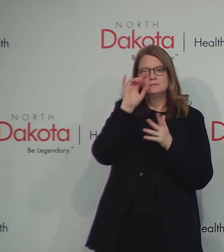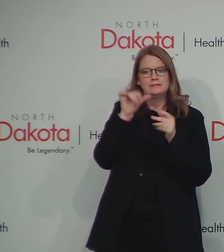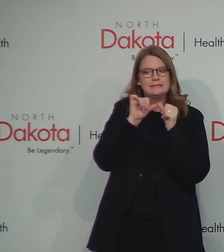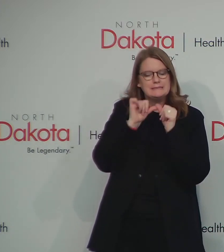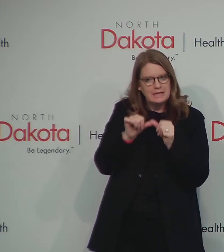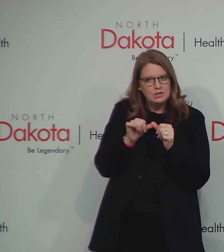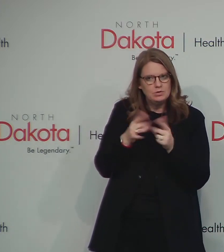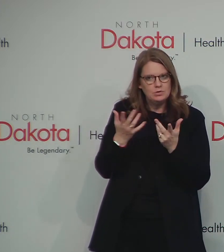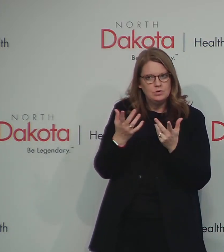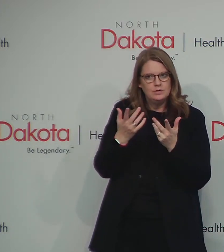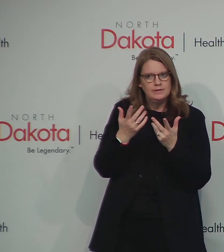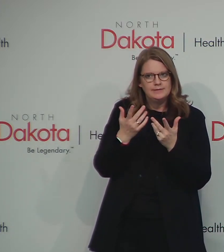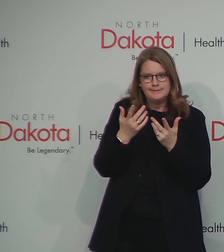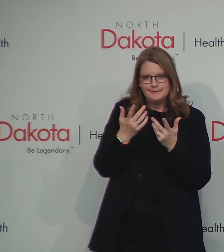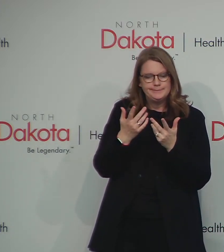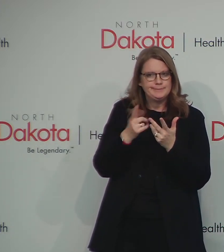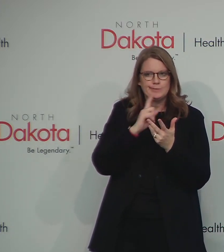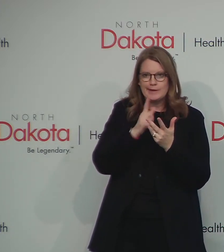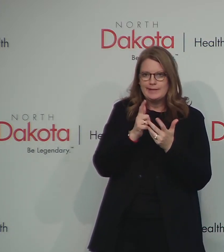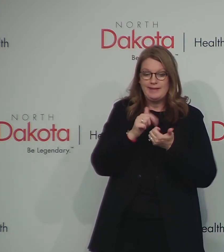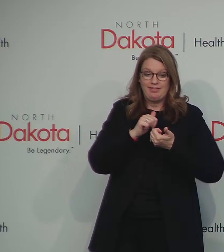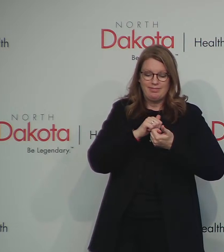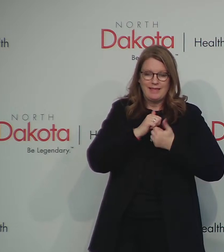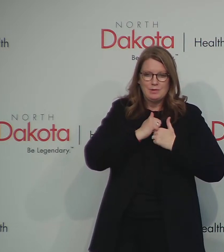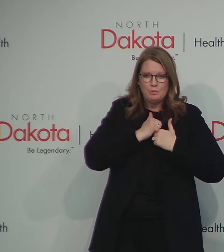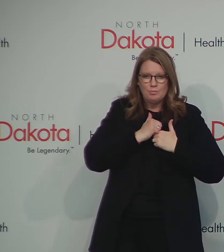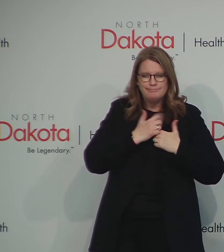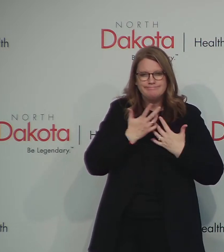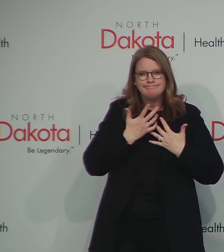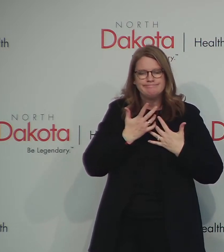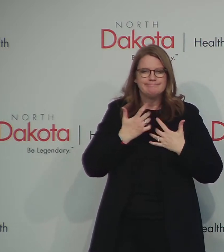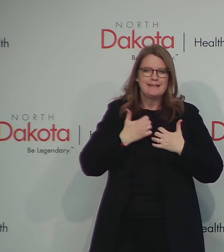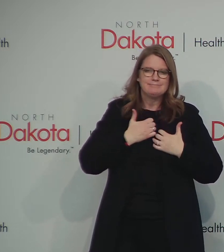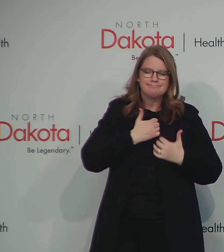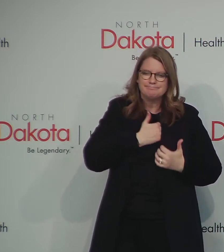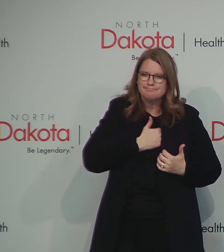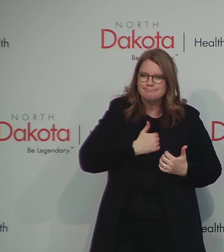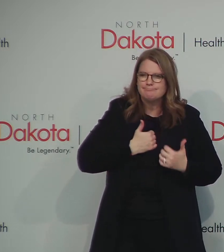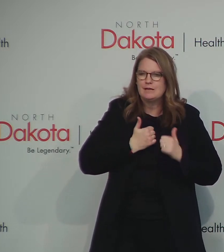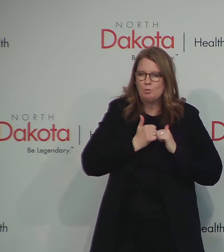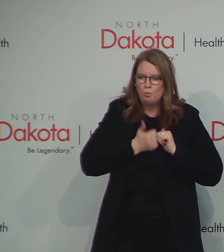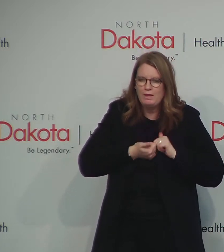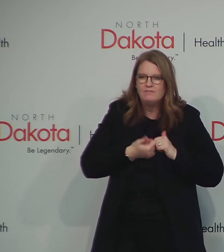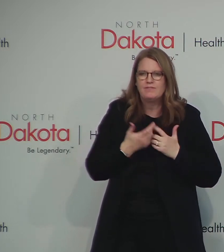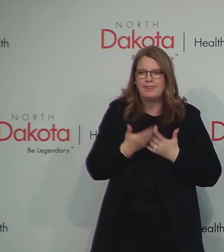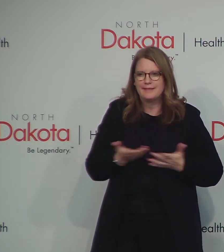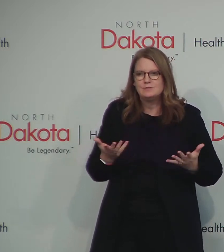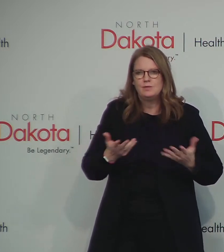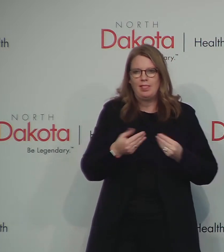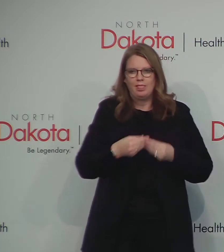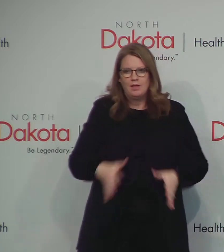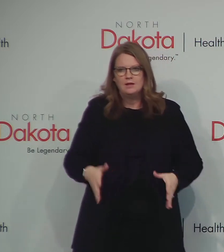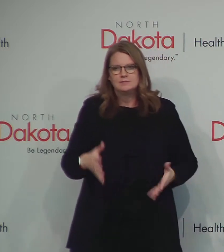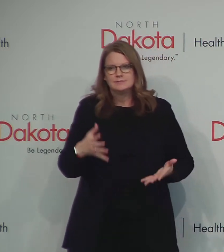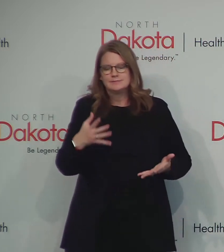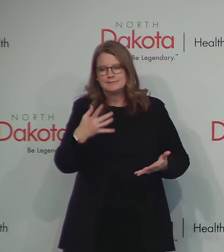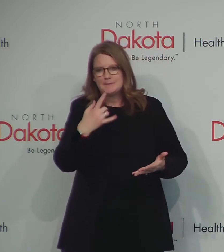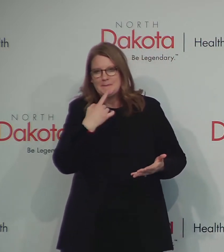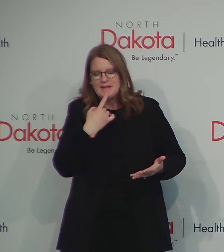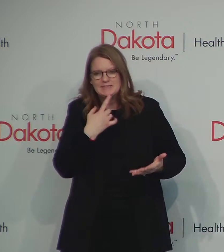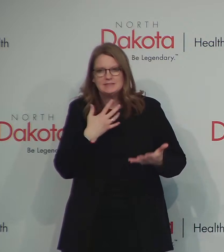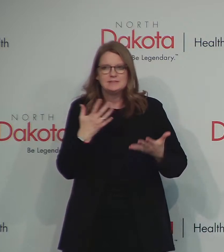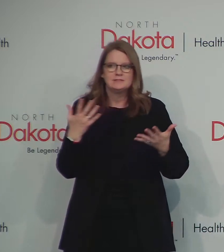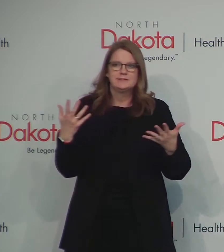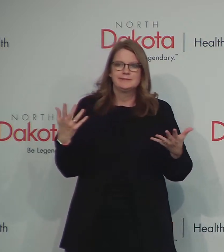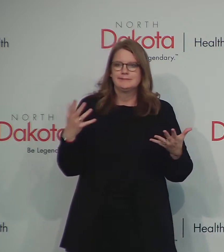what it takes to process whatever grief we may have for the things that we missed or lost, whether it's events